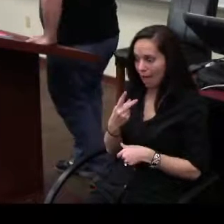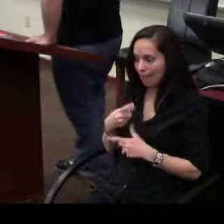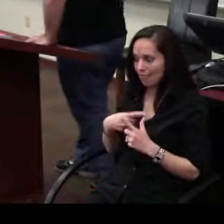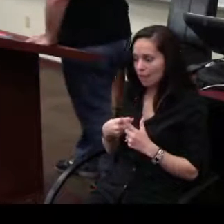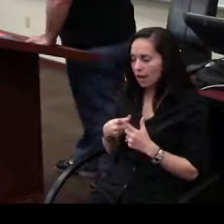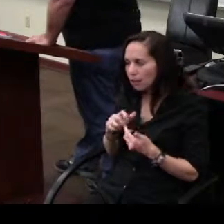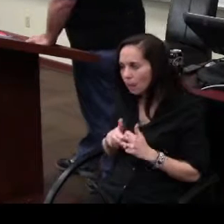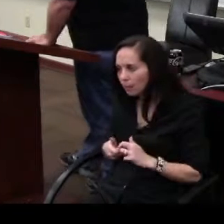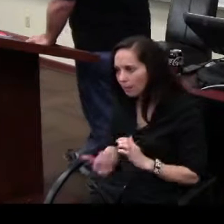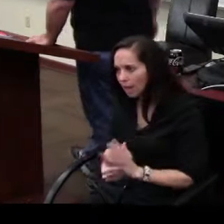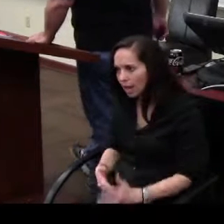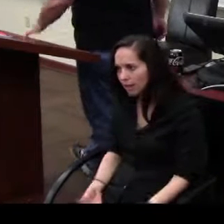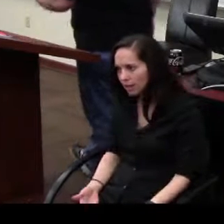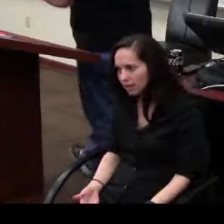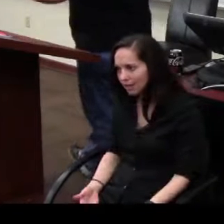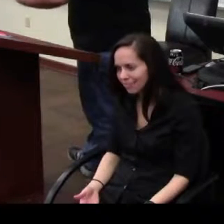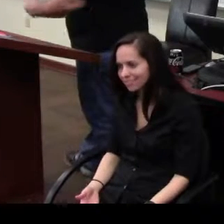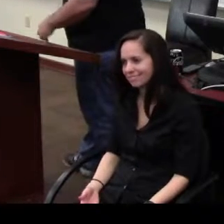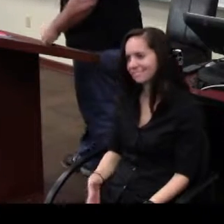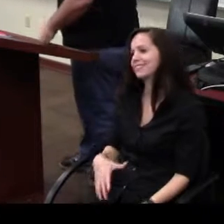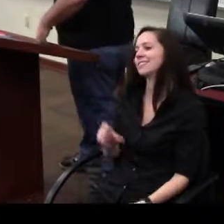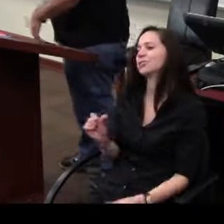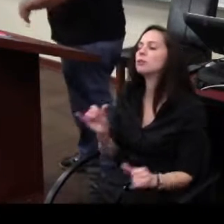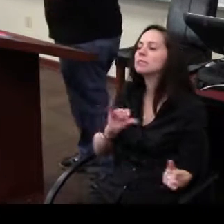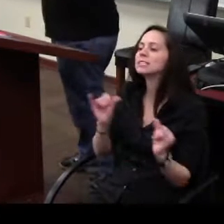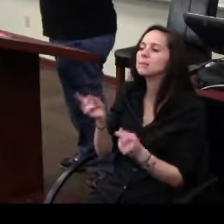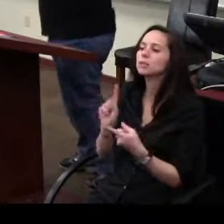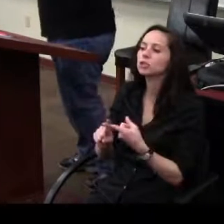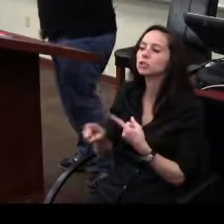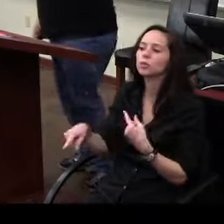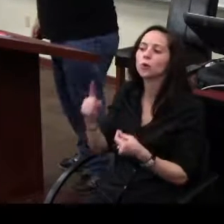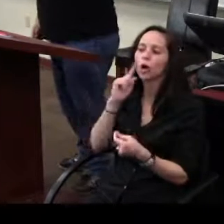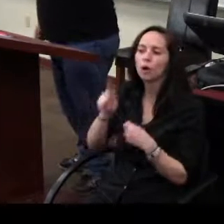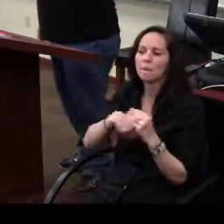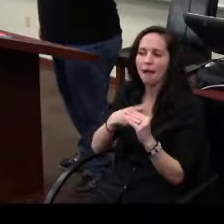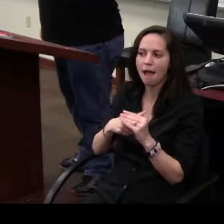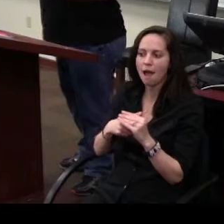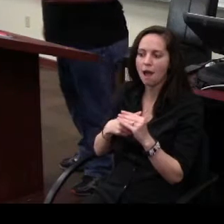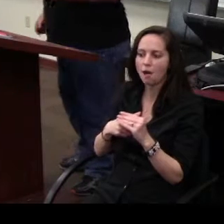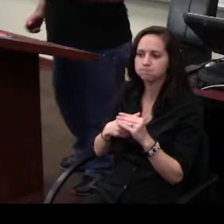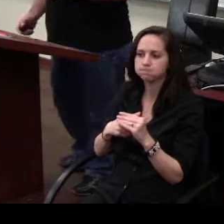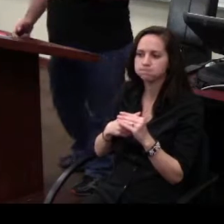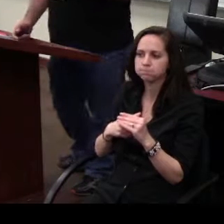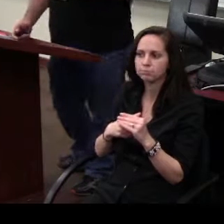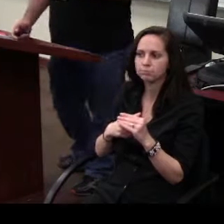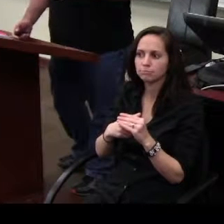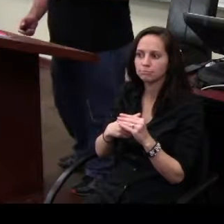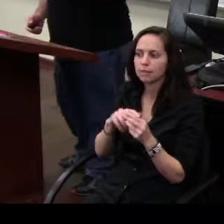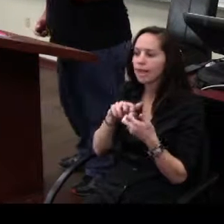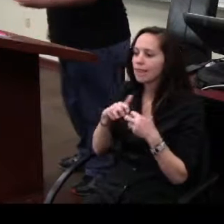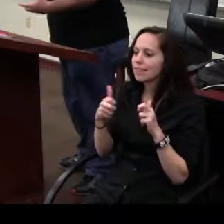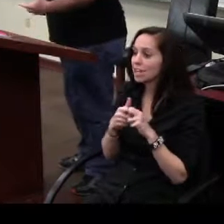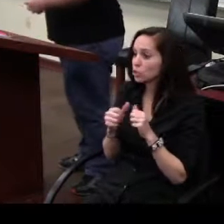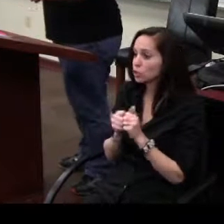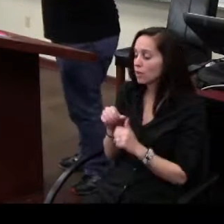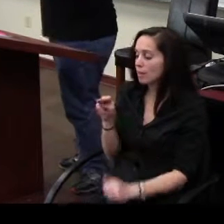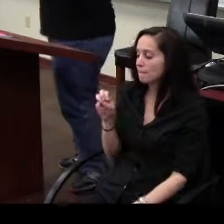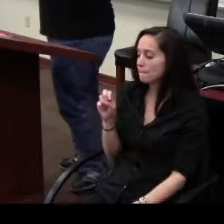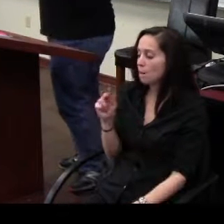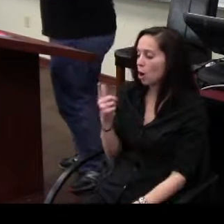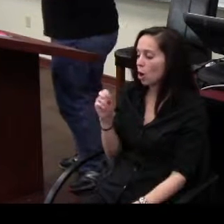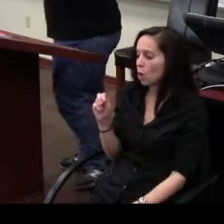we got a problem again, right? Sort of similar to, you heard a little bit about the issues that were going on with